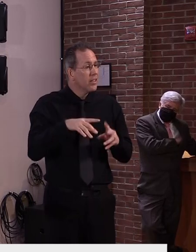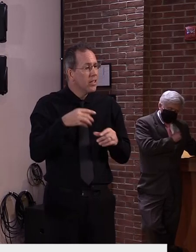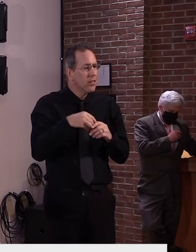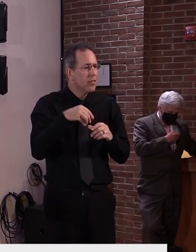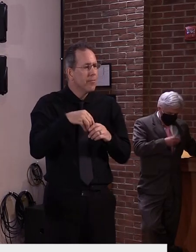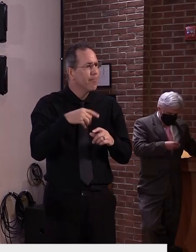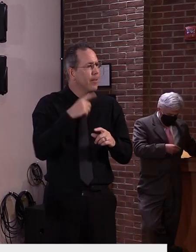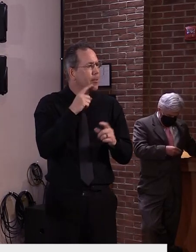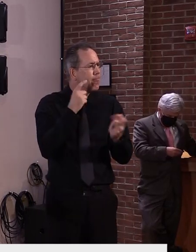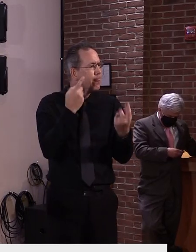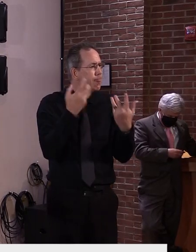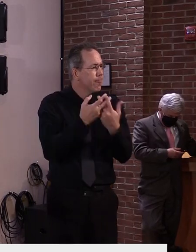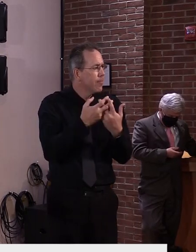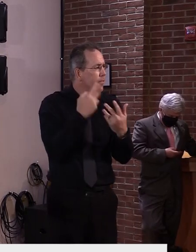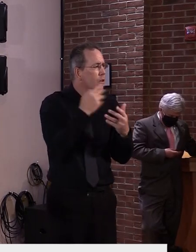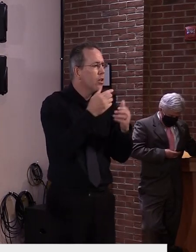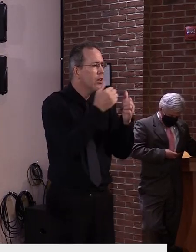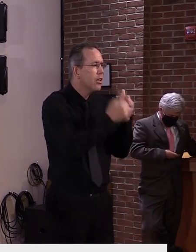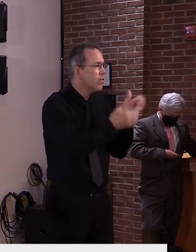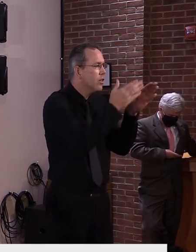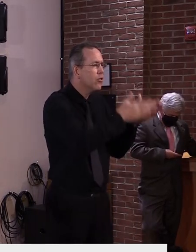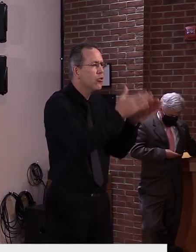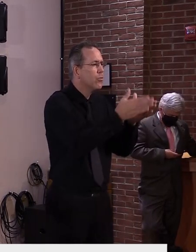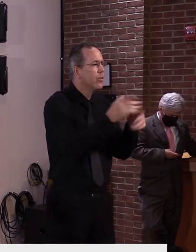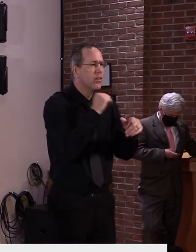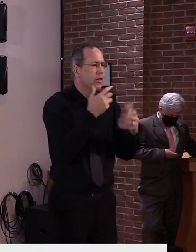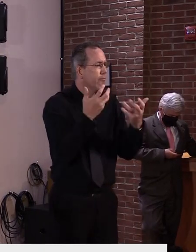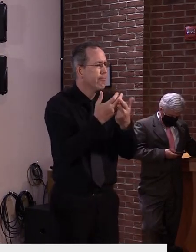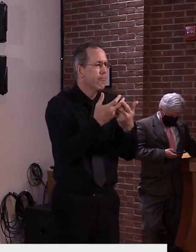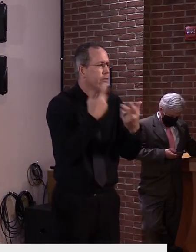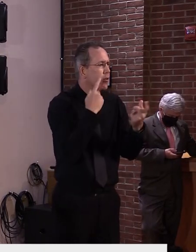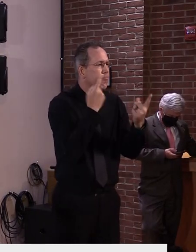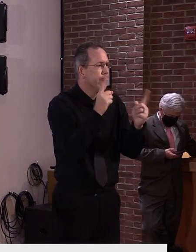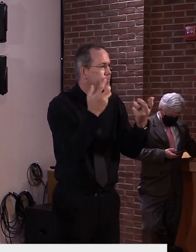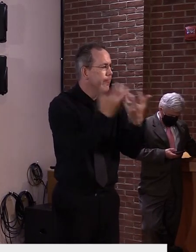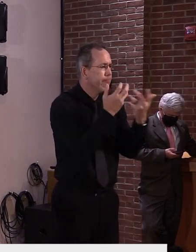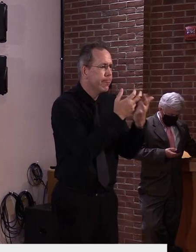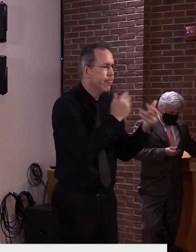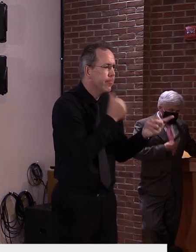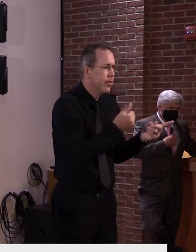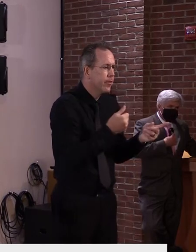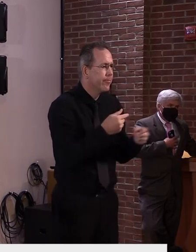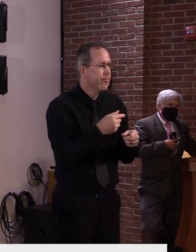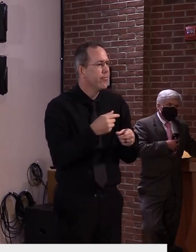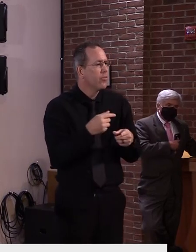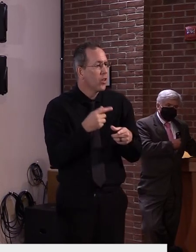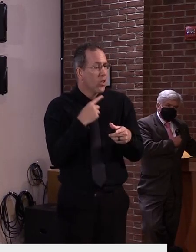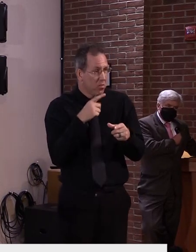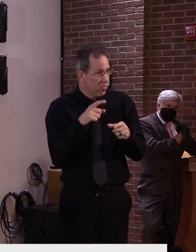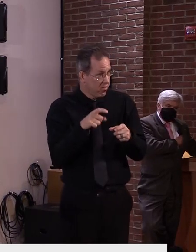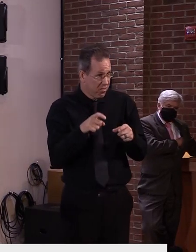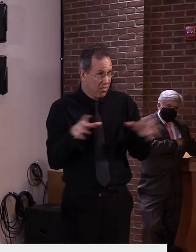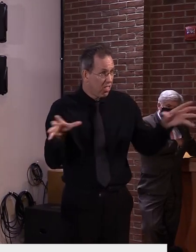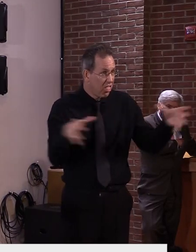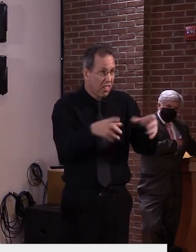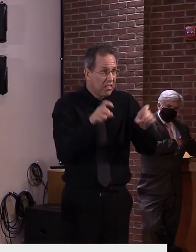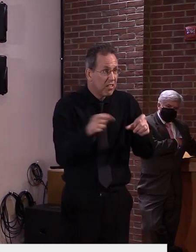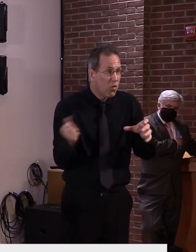individuals or advising work sites about should a person go back to work, be allowed to be in that setting,